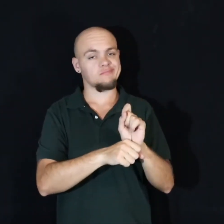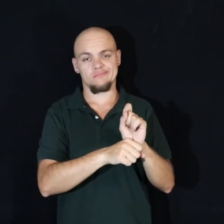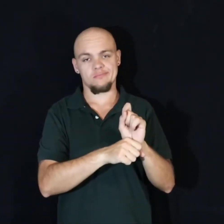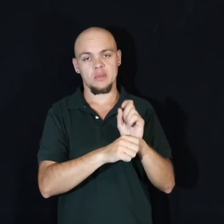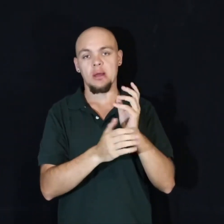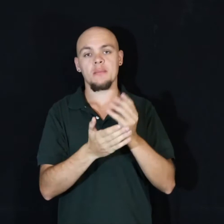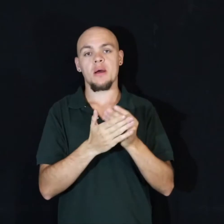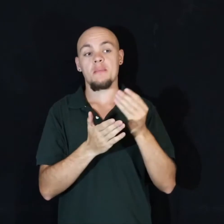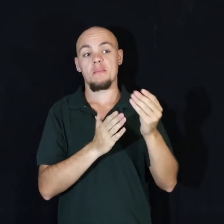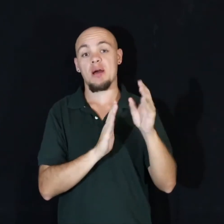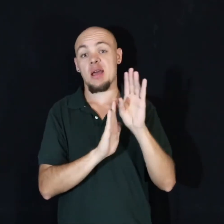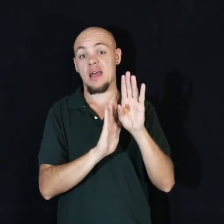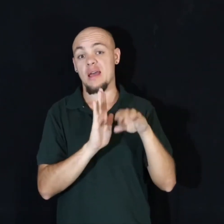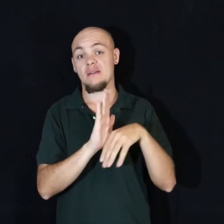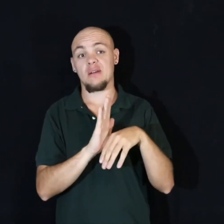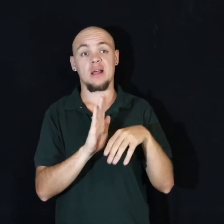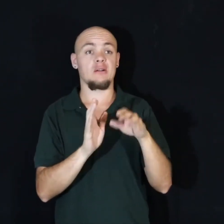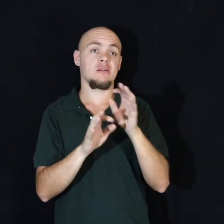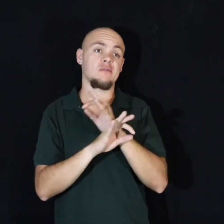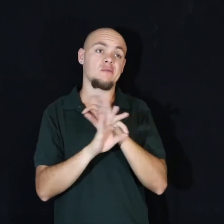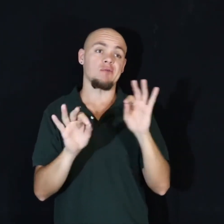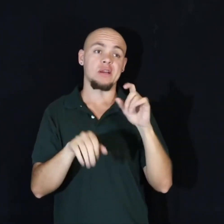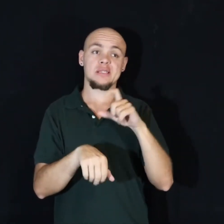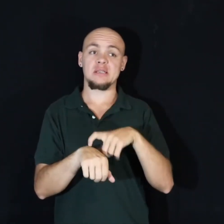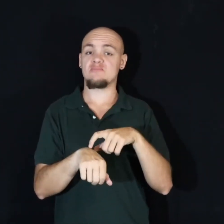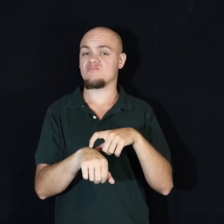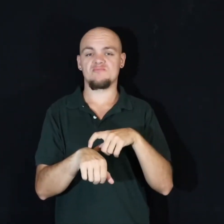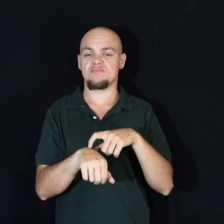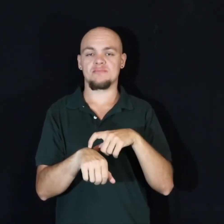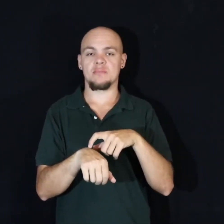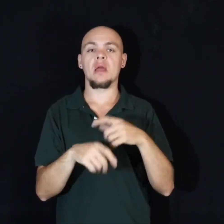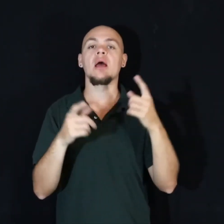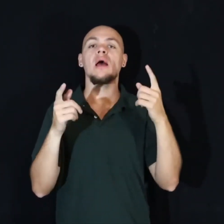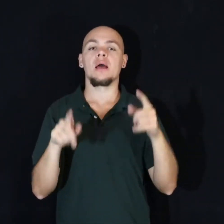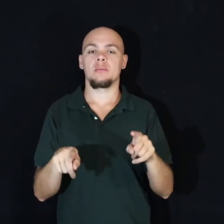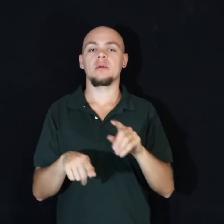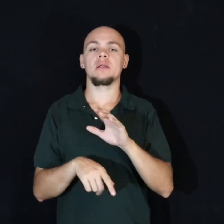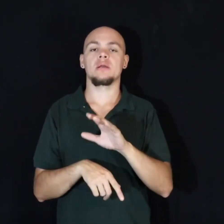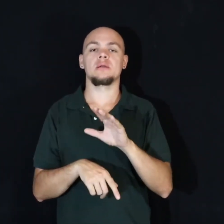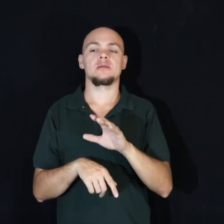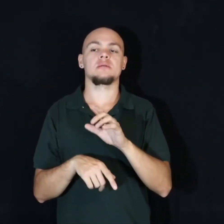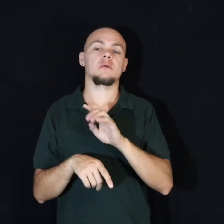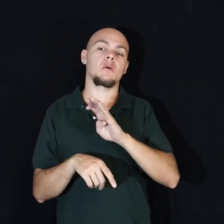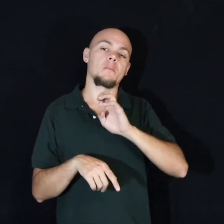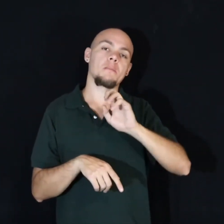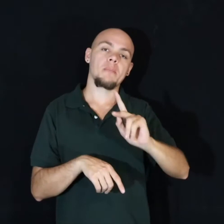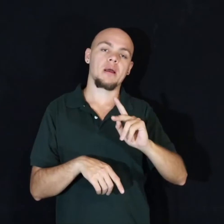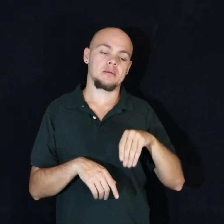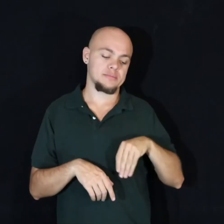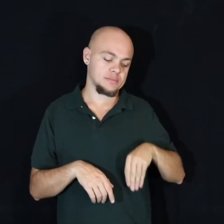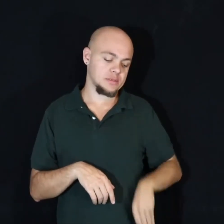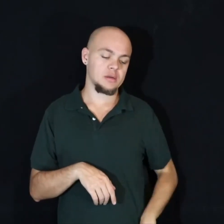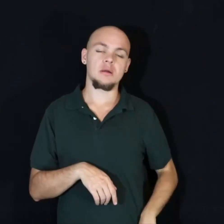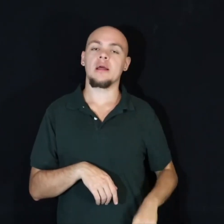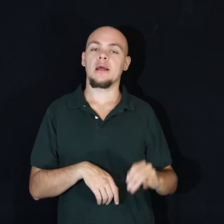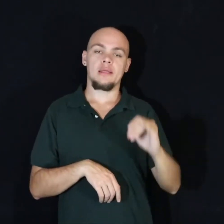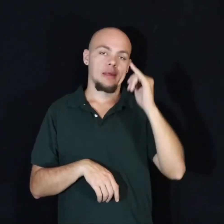of pure freedom. So he returned his straitened means to his pocket and gave up the idea of trying to buy